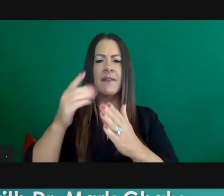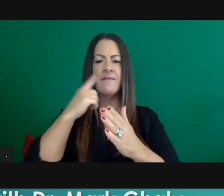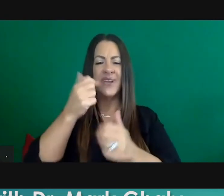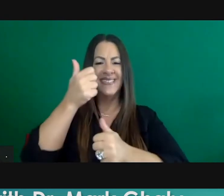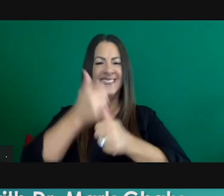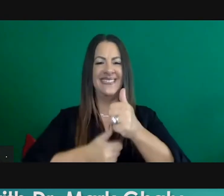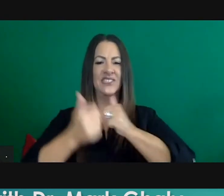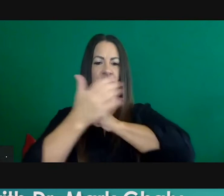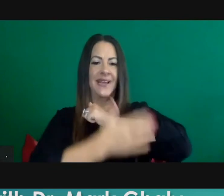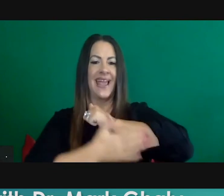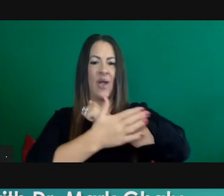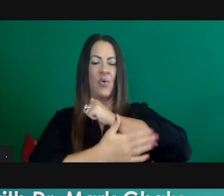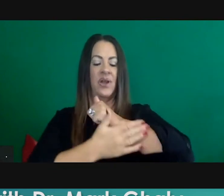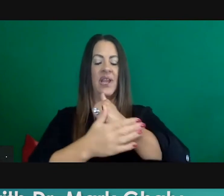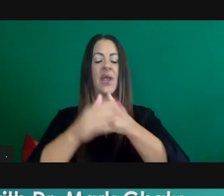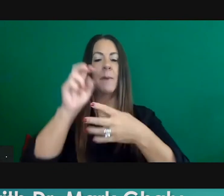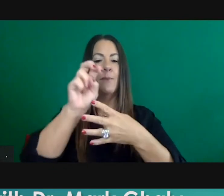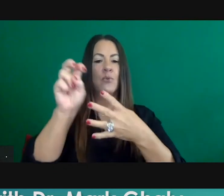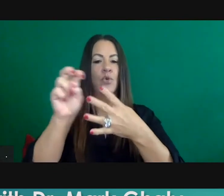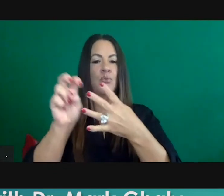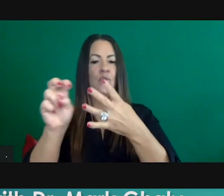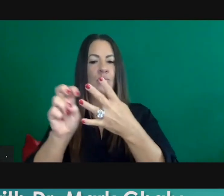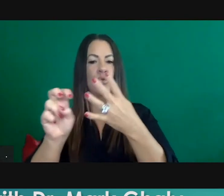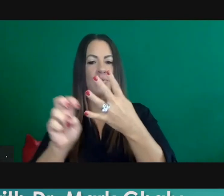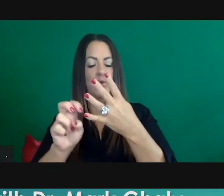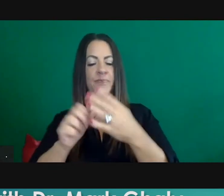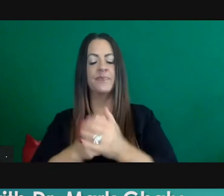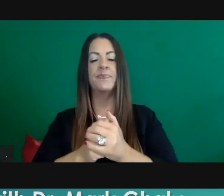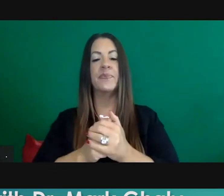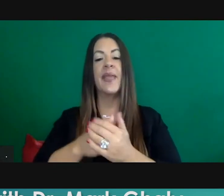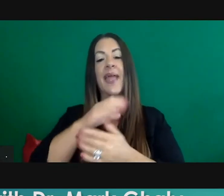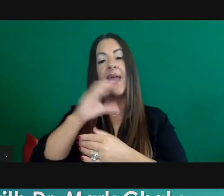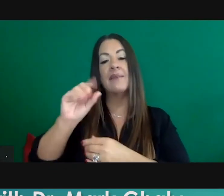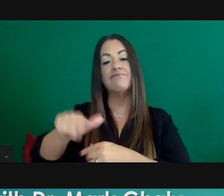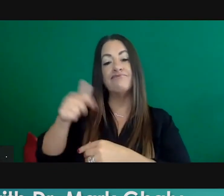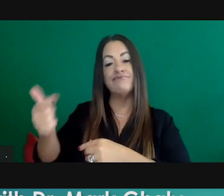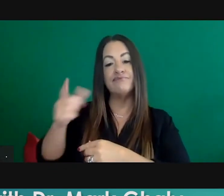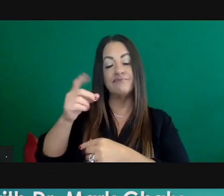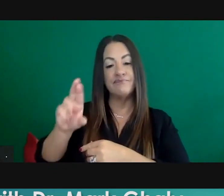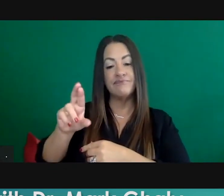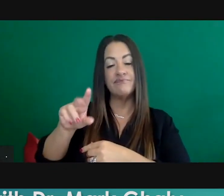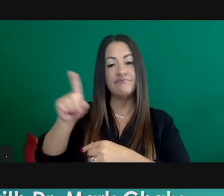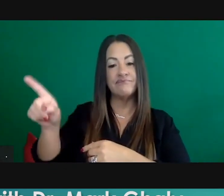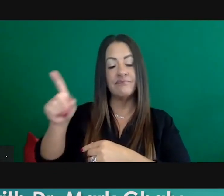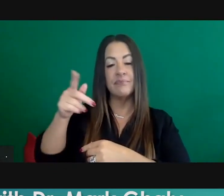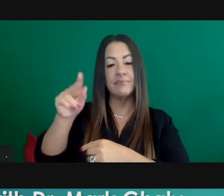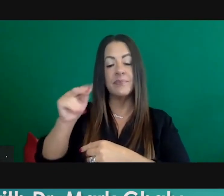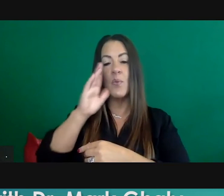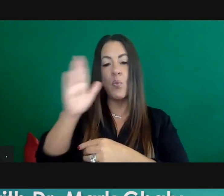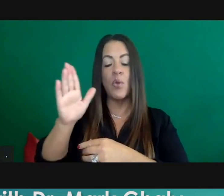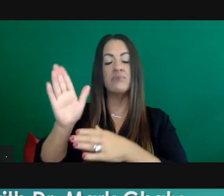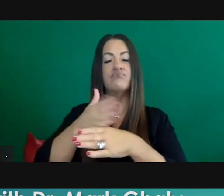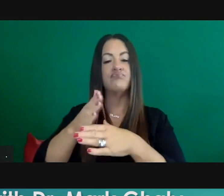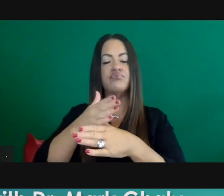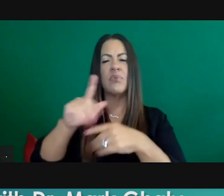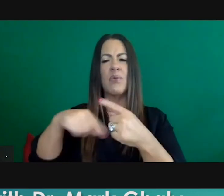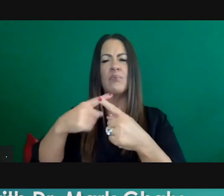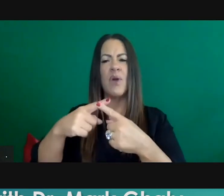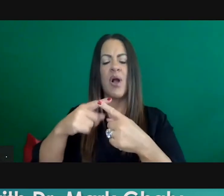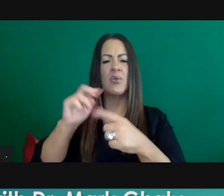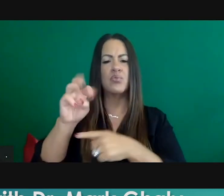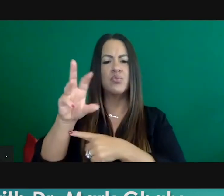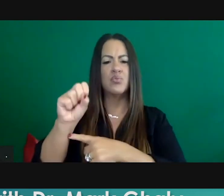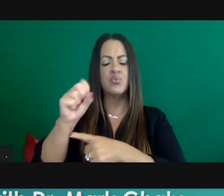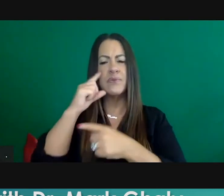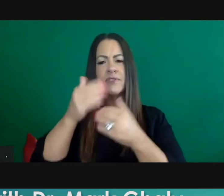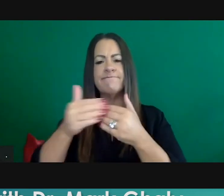then Dr. Pan is going to share some messaging around the High Holy Days that are right around the corner next week.